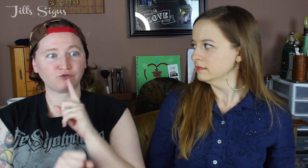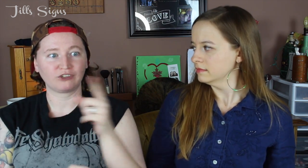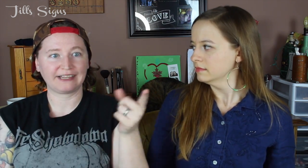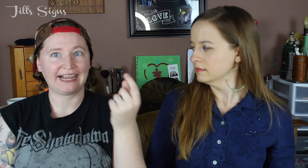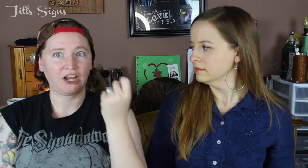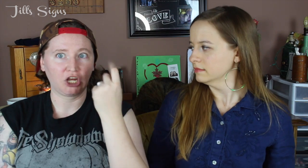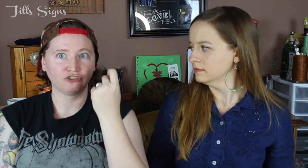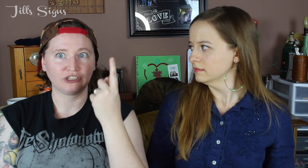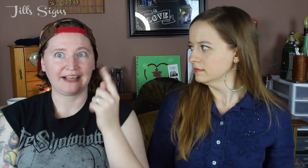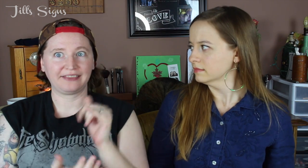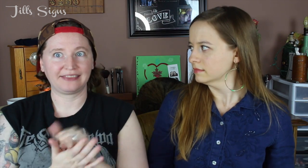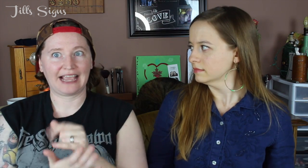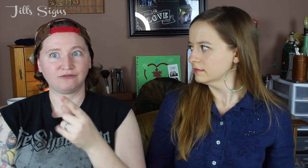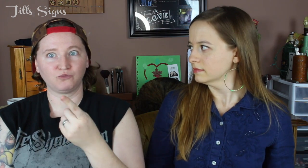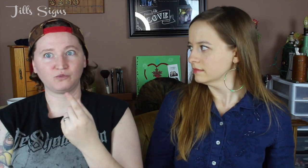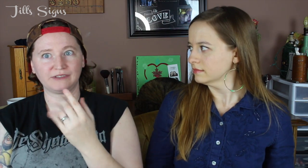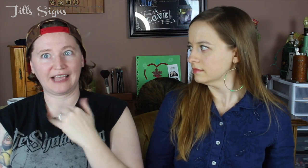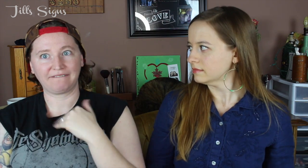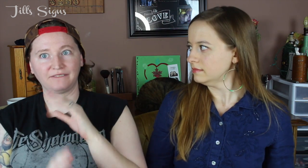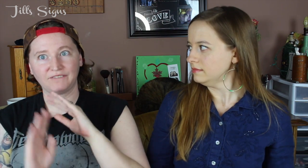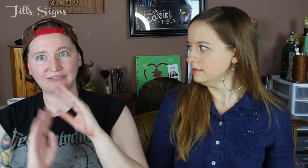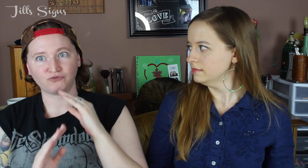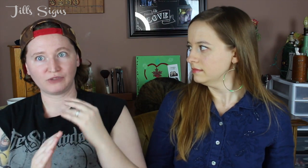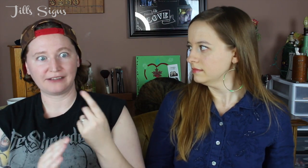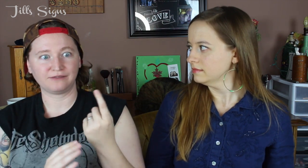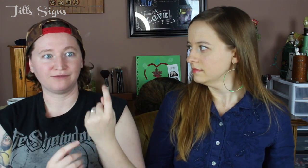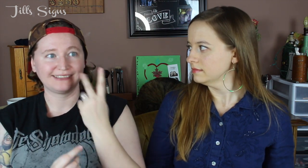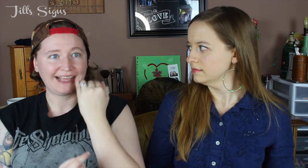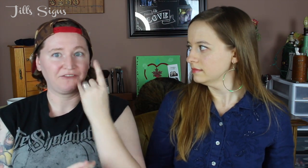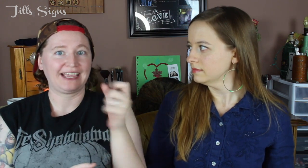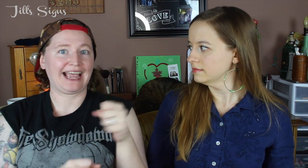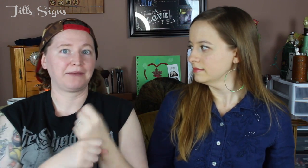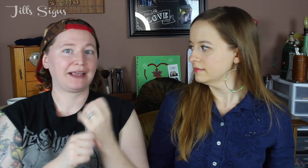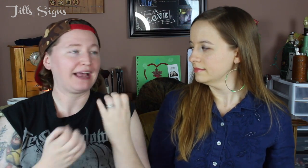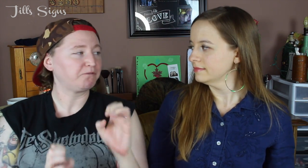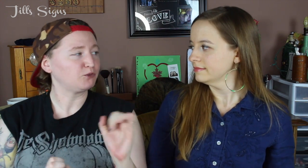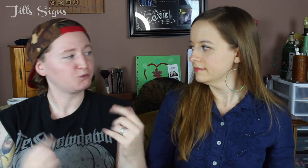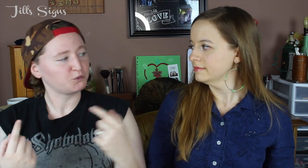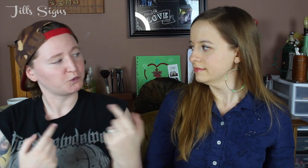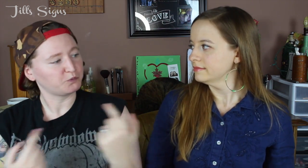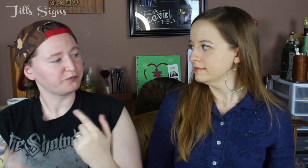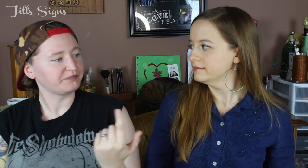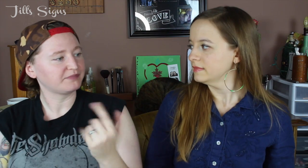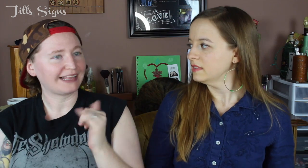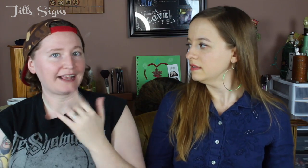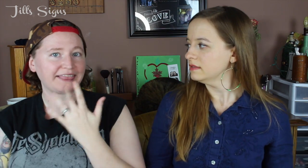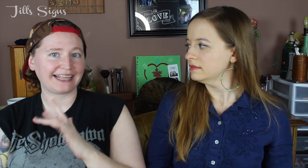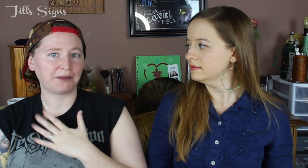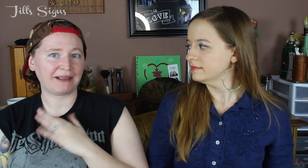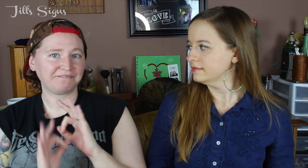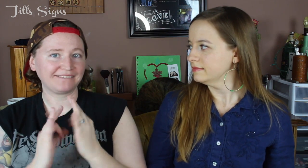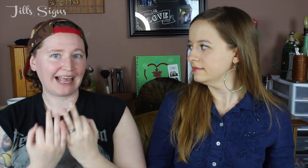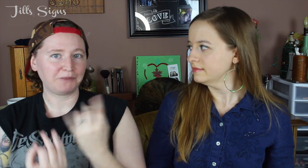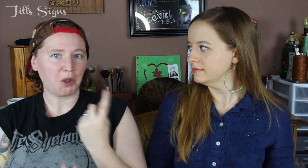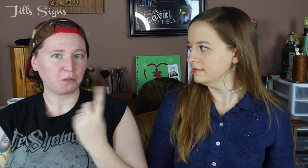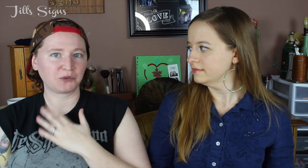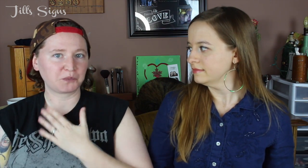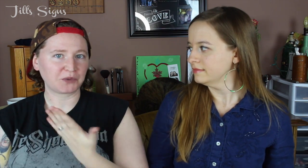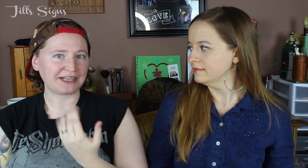that challenge and make sure that they understand that you're frustrated, and trying to make them see an effort too. Like, luckily my family